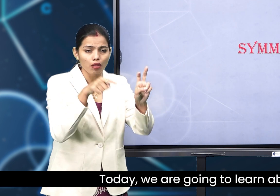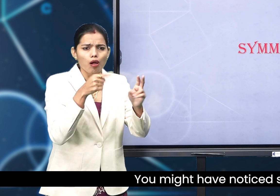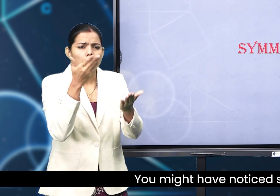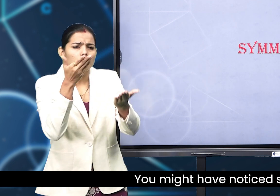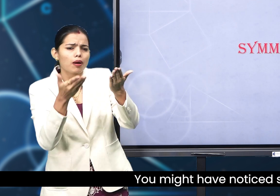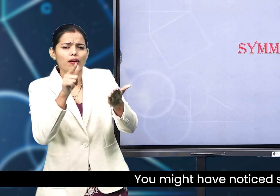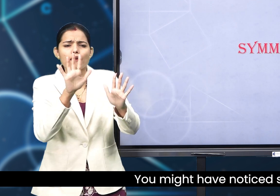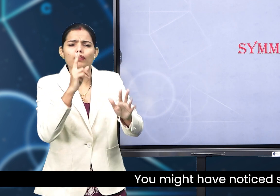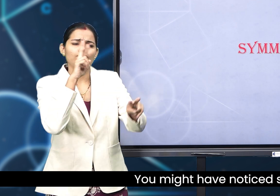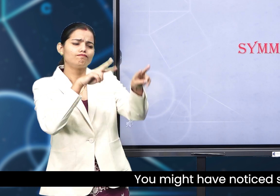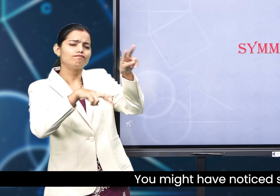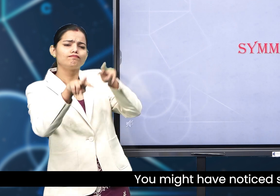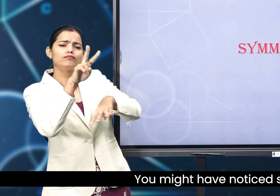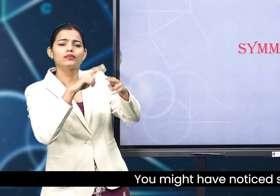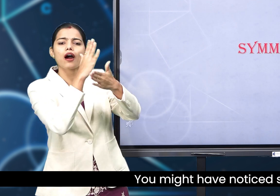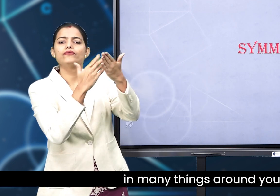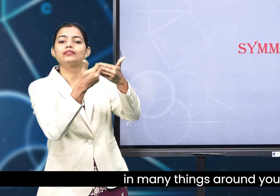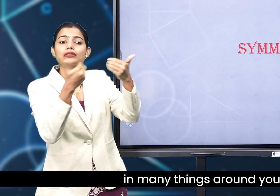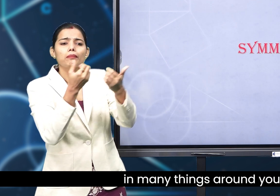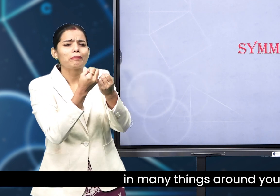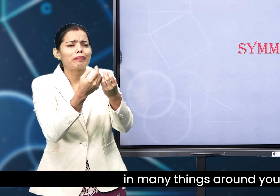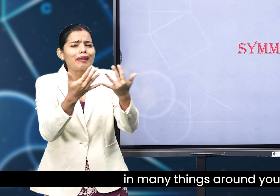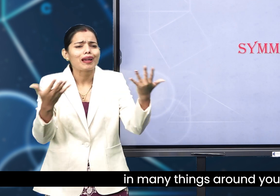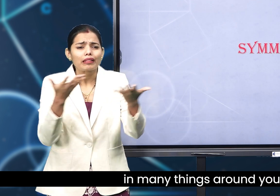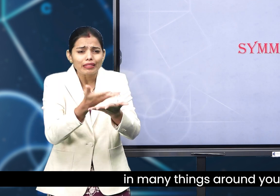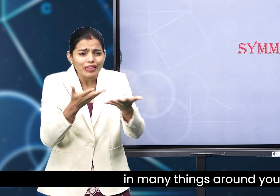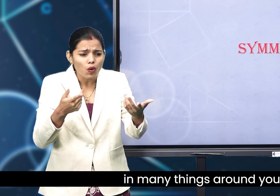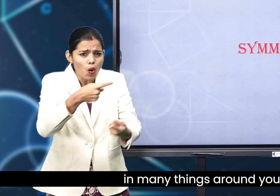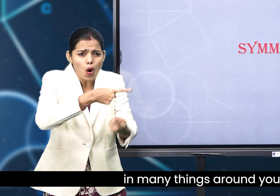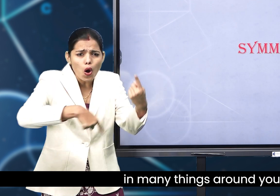You might have noticed symmetry in many things around you every day.